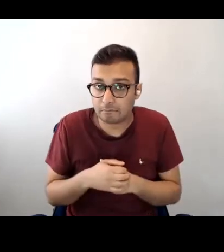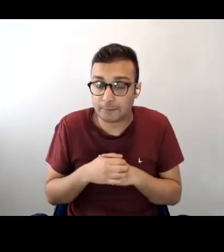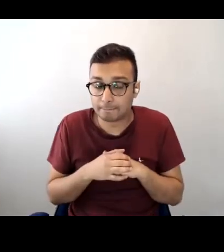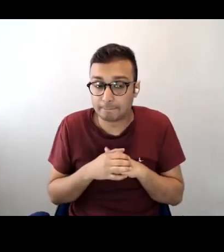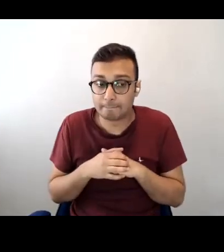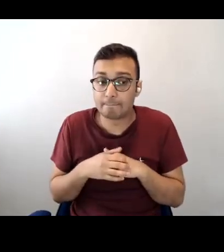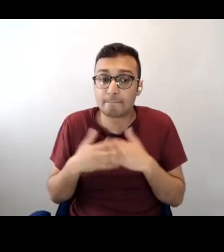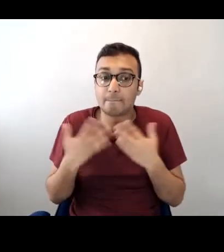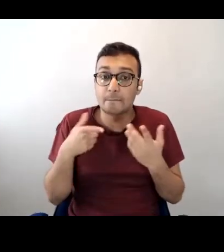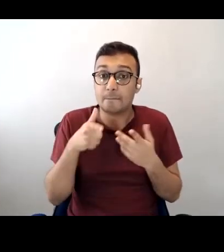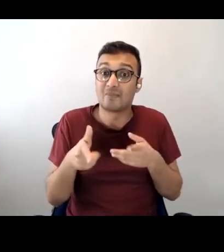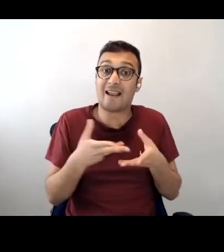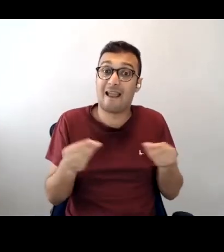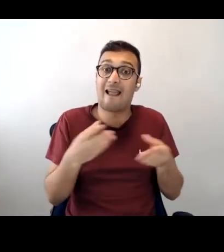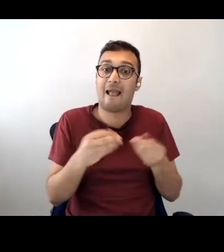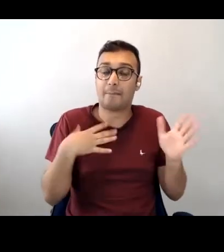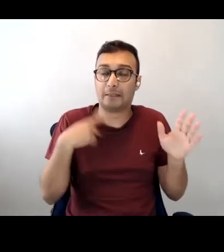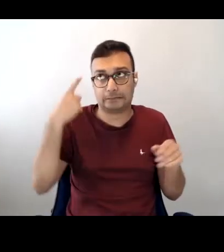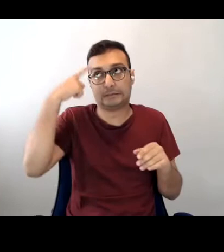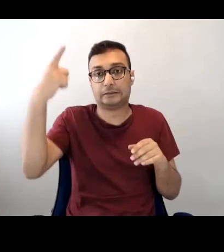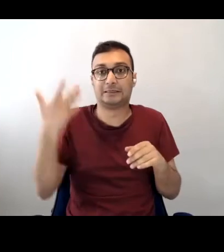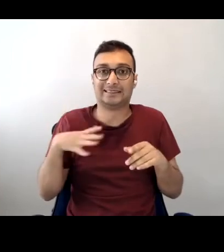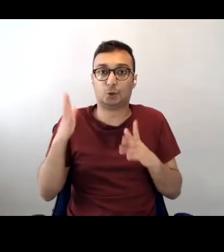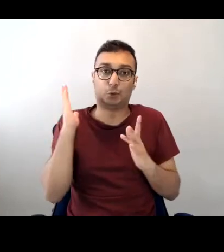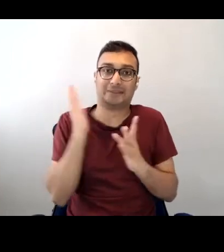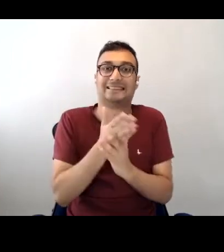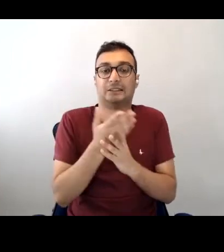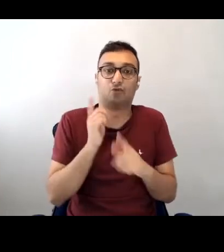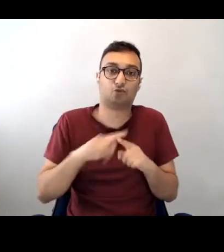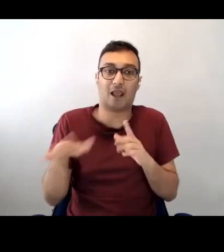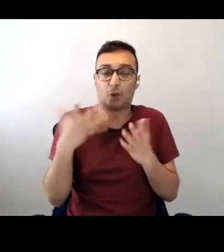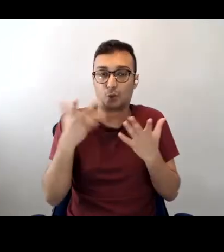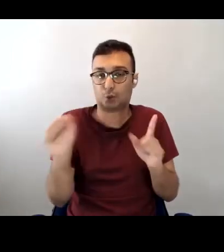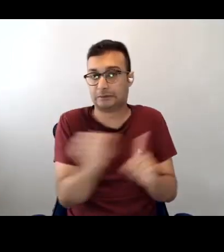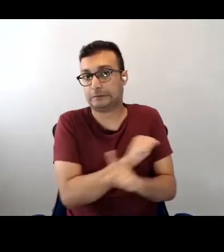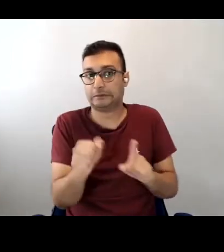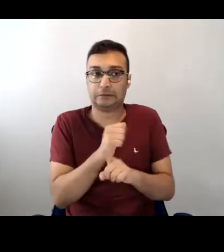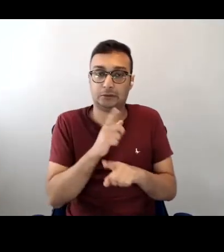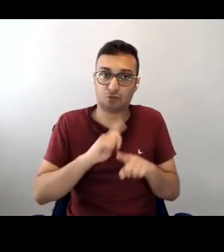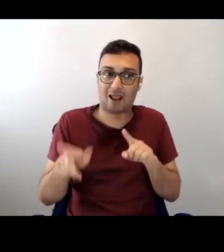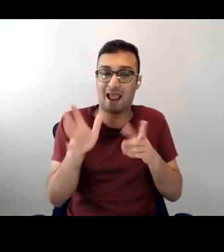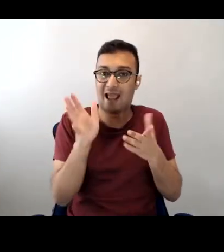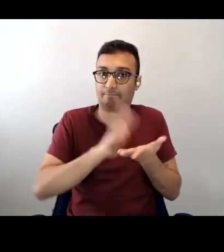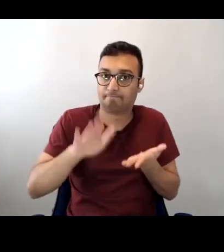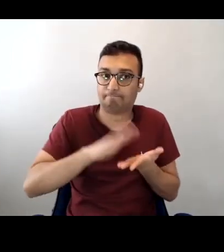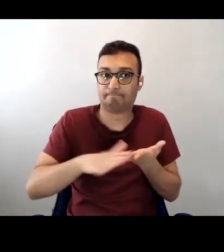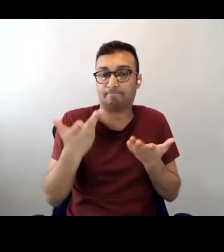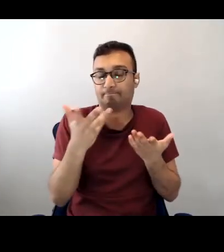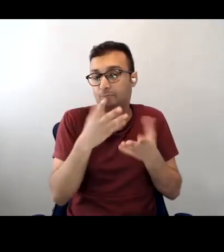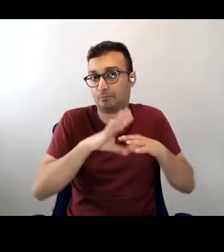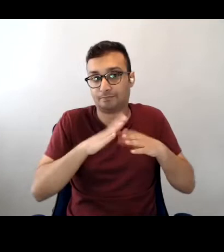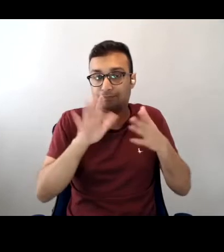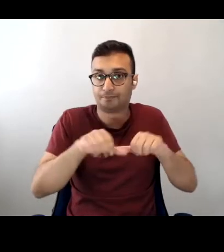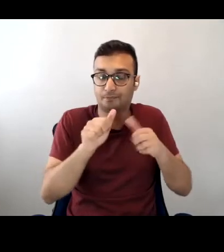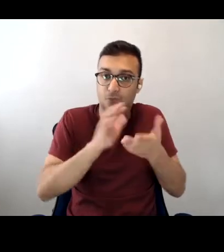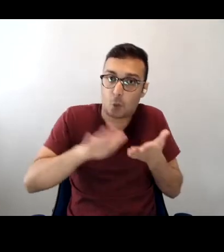developed some interventions to improve national assistive technology access and